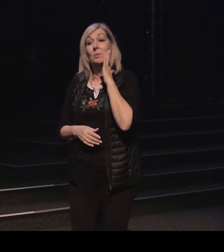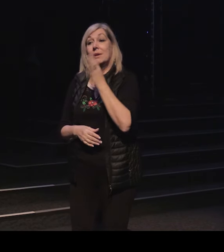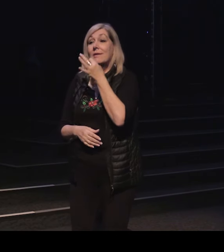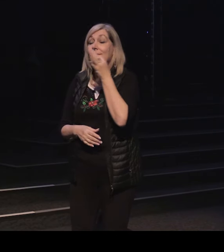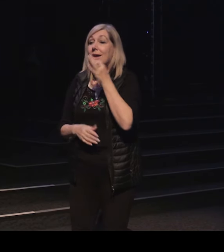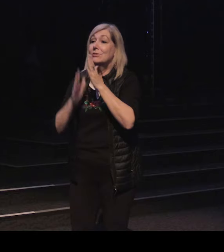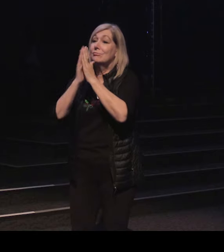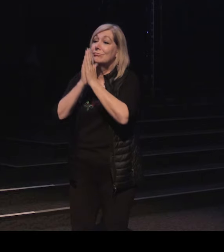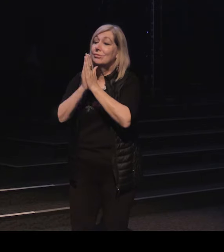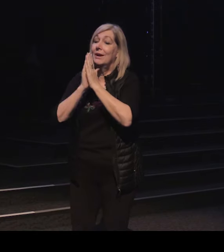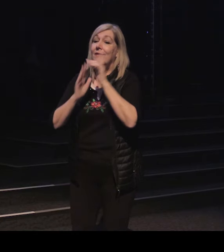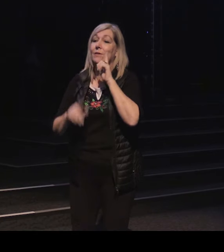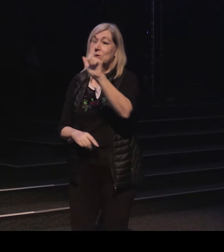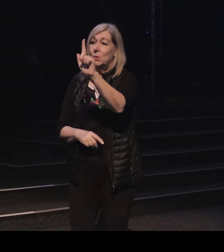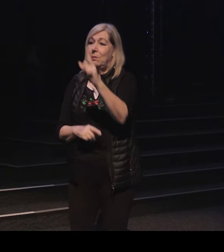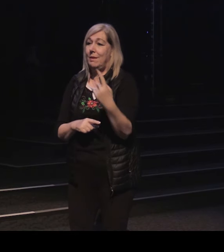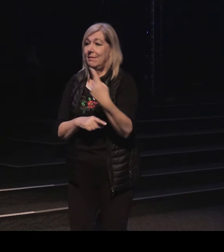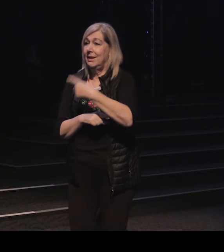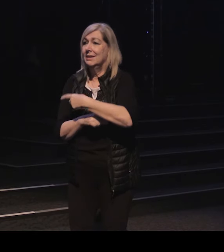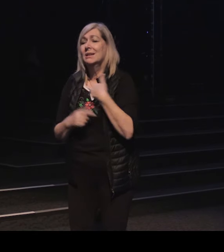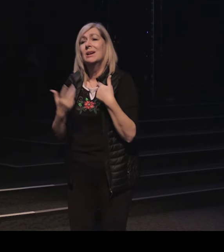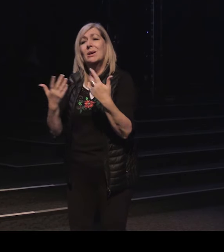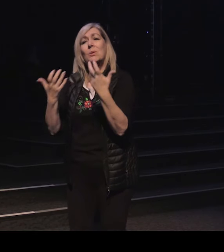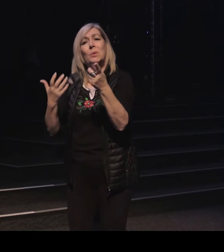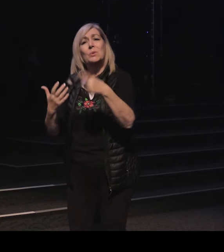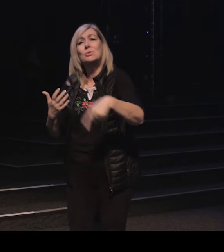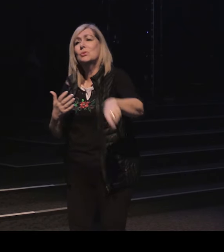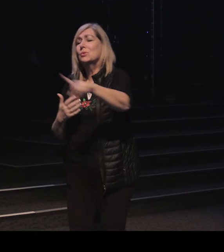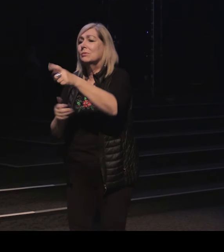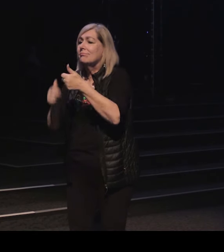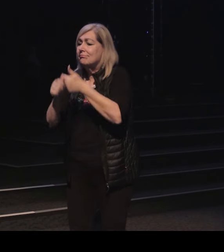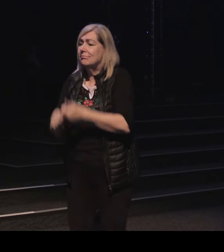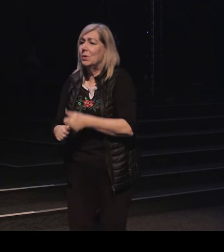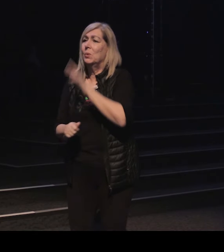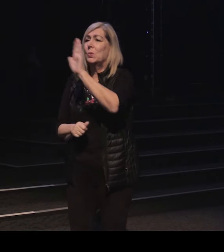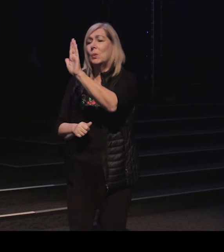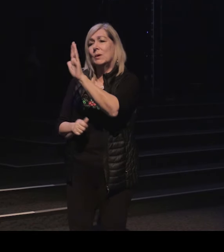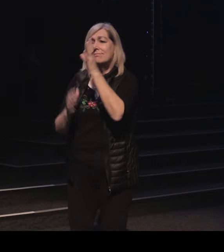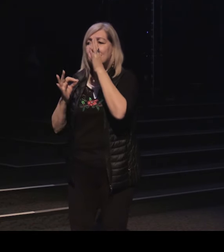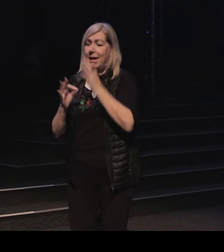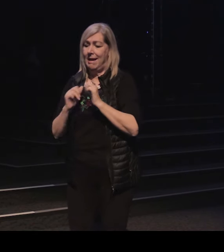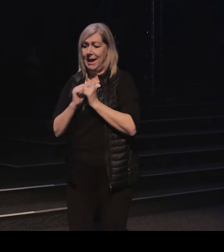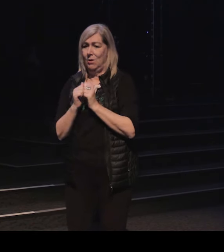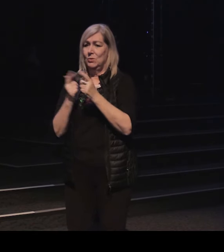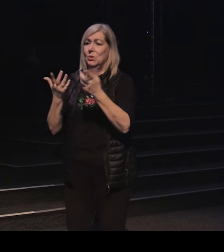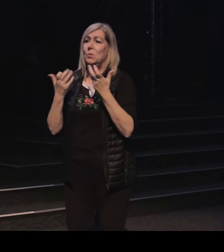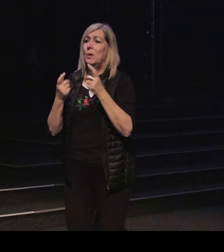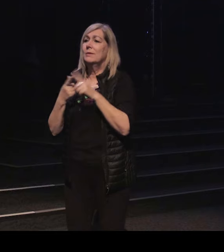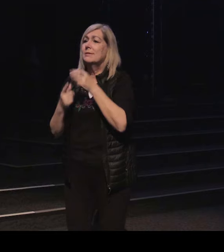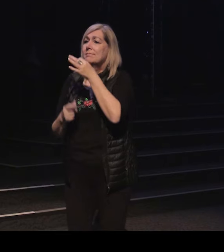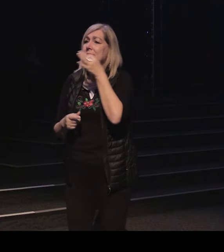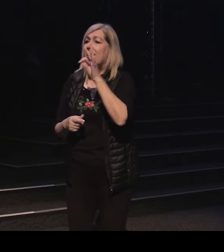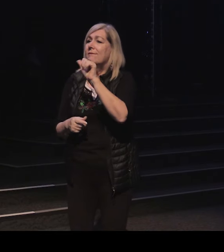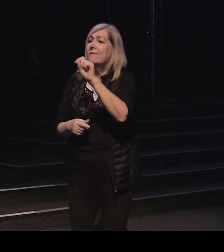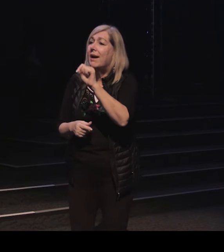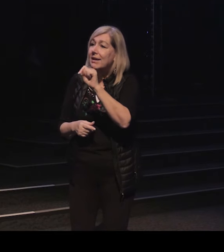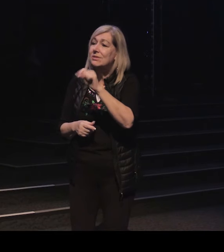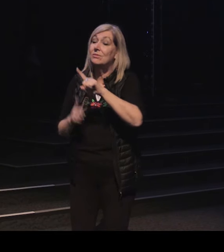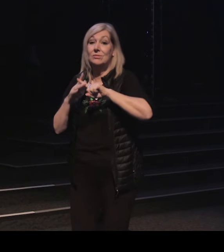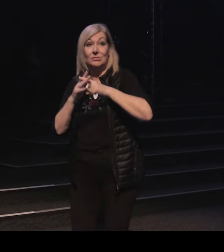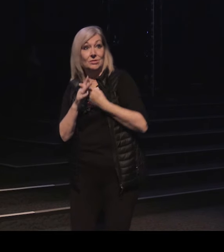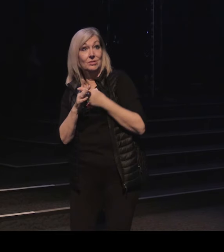days. And I want you just to fast however the Lord leads you. And I mean, even if the Lord leads you to start on January the 1st,